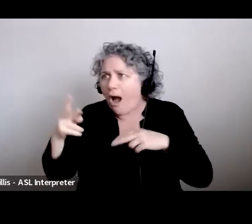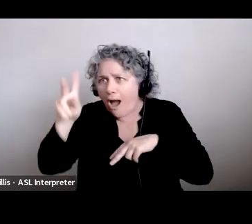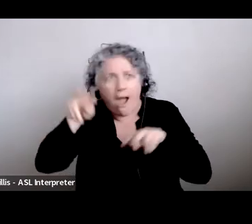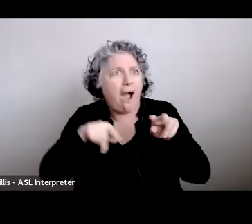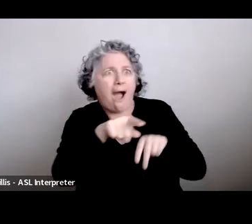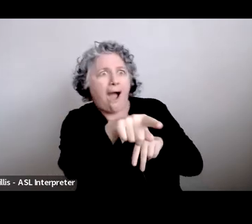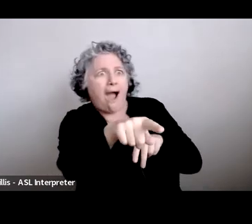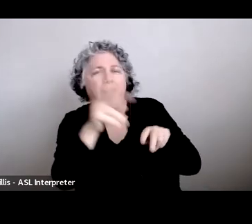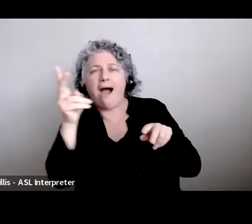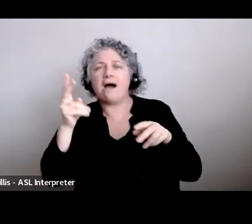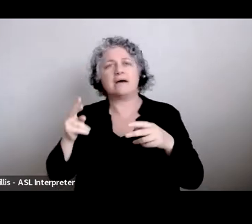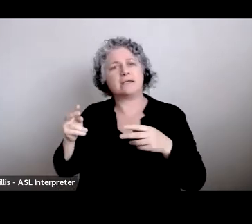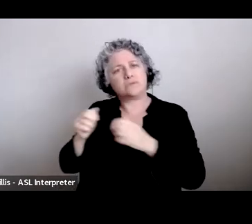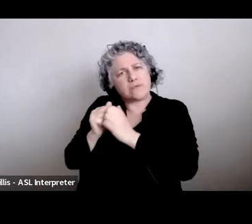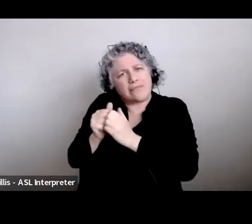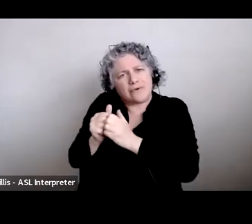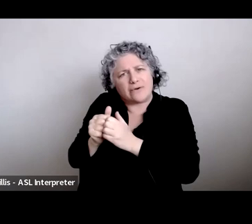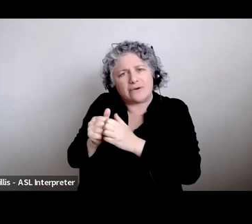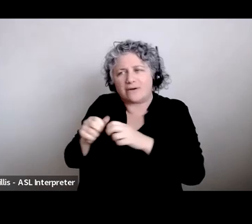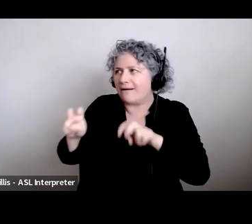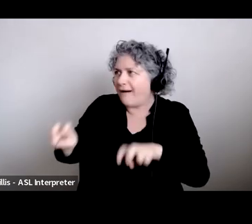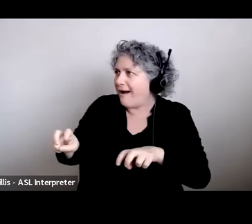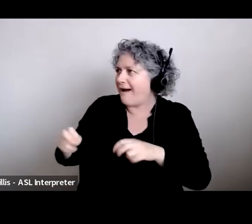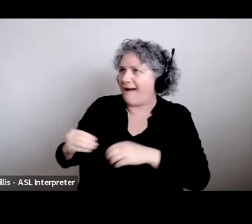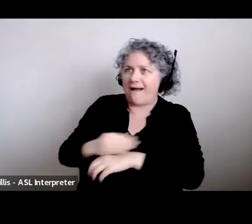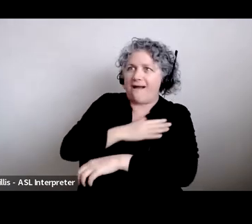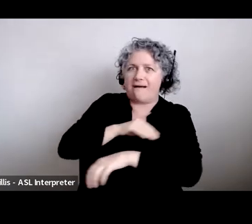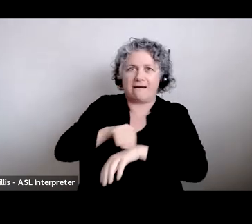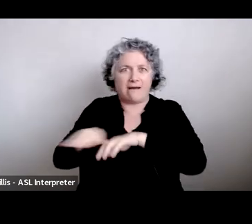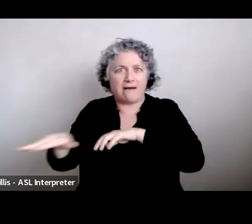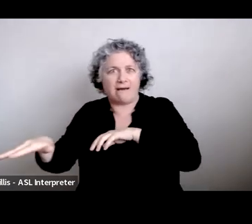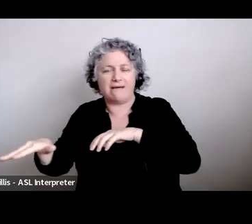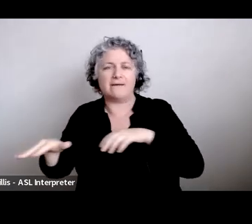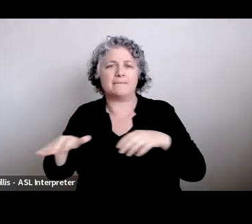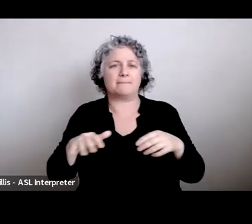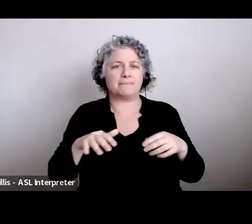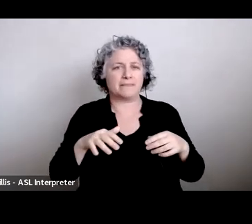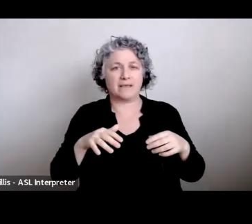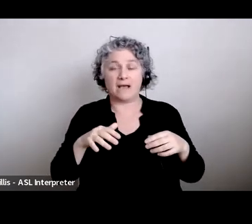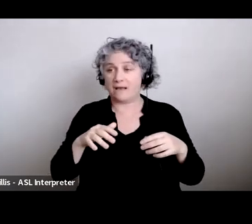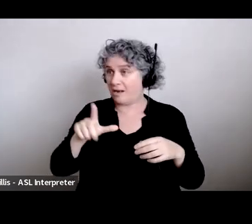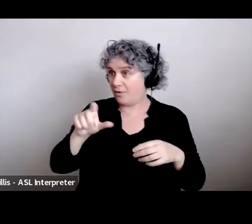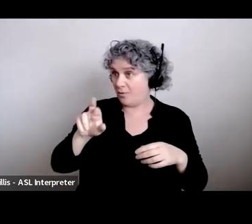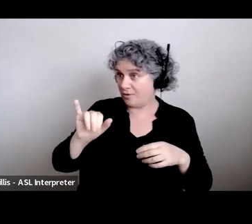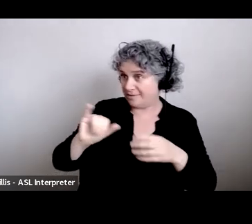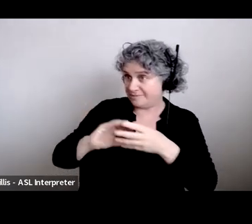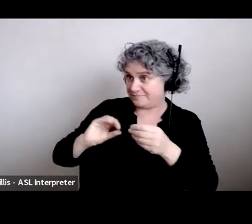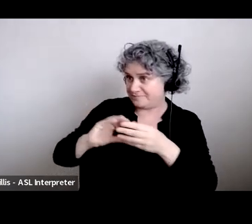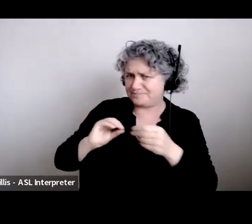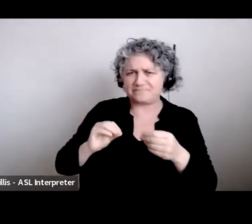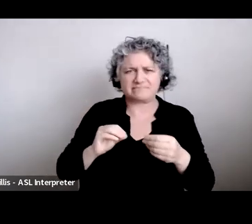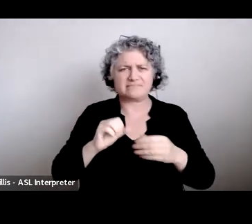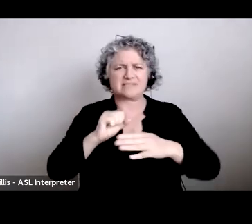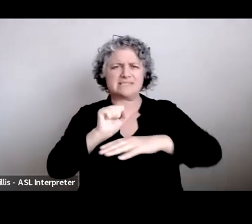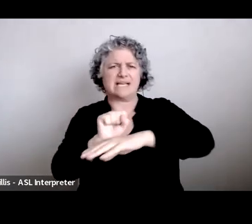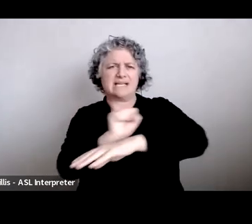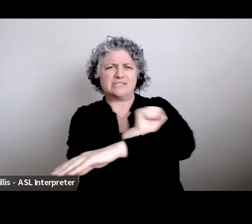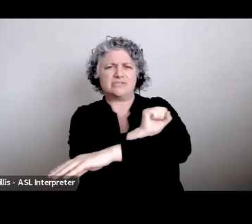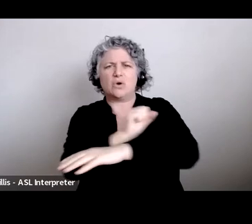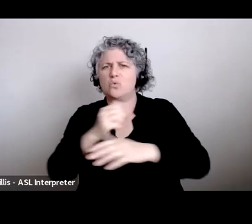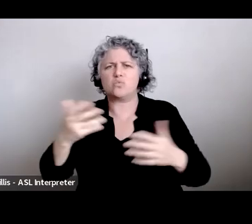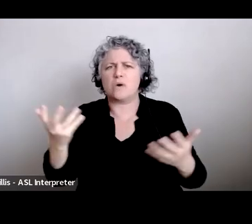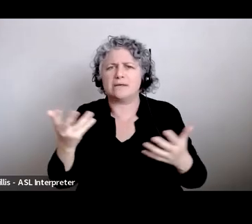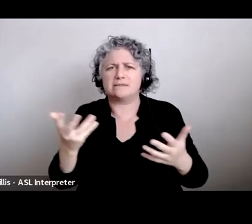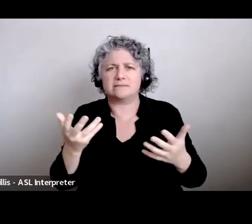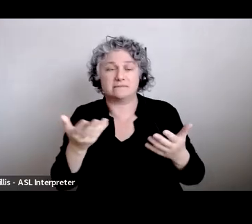those things. And like, I love what you're saying, Laurie, about what is the stage. It could be, there's so much